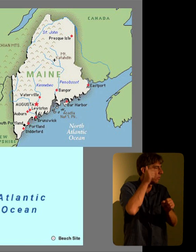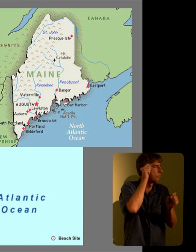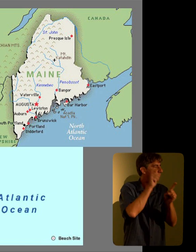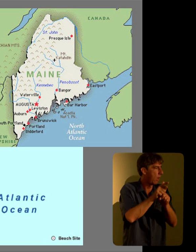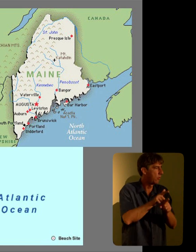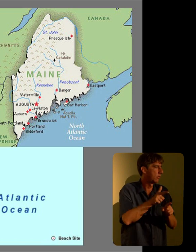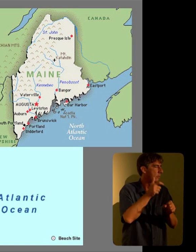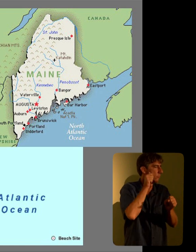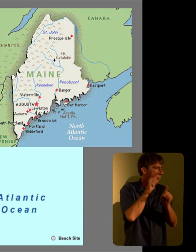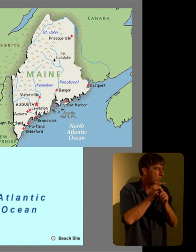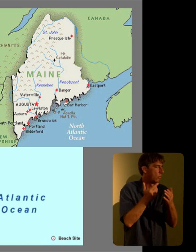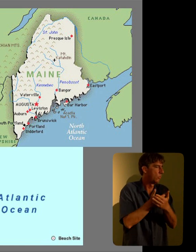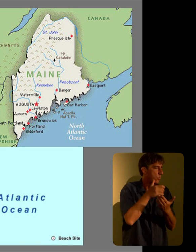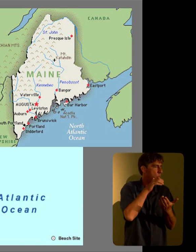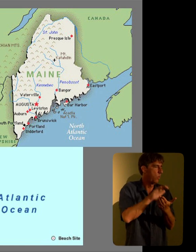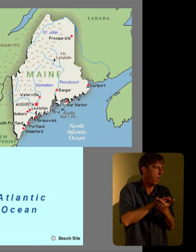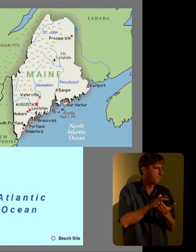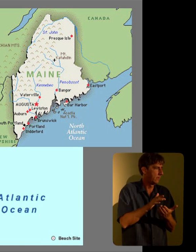his brother's new wife to this